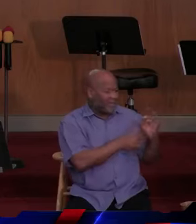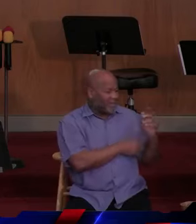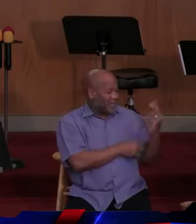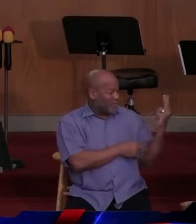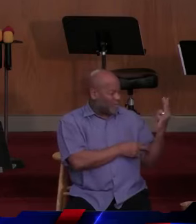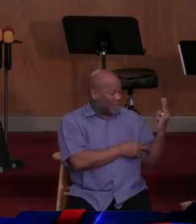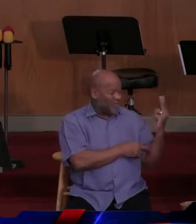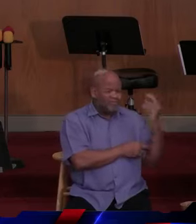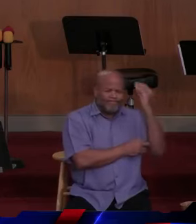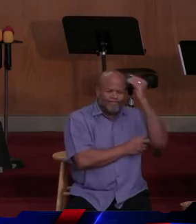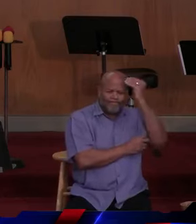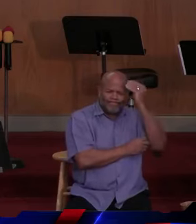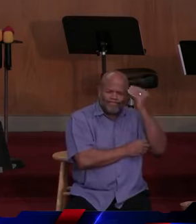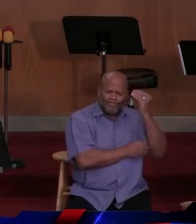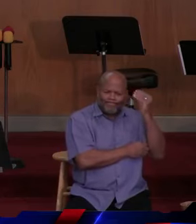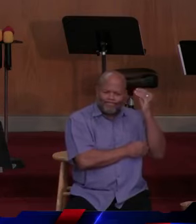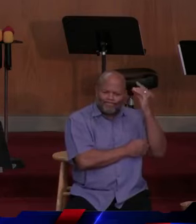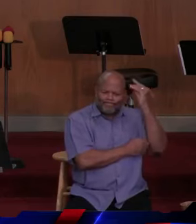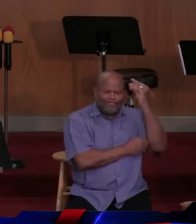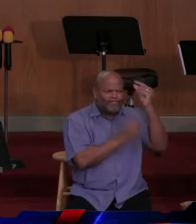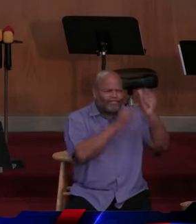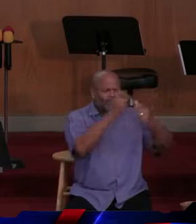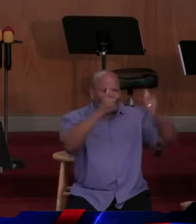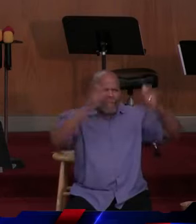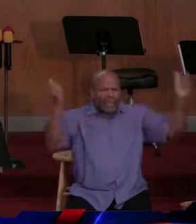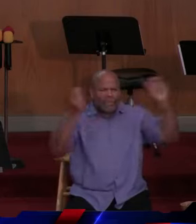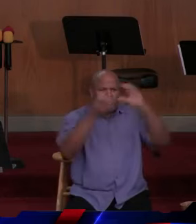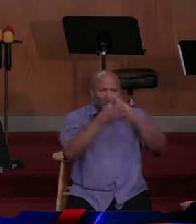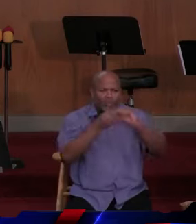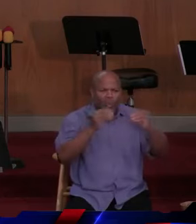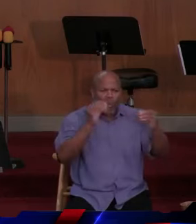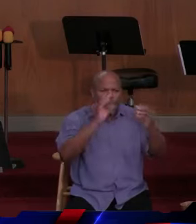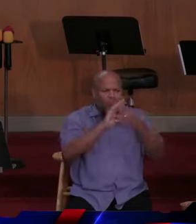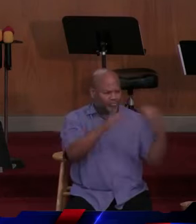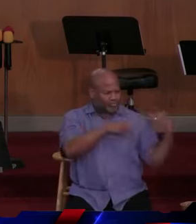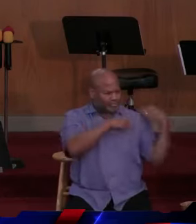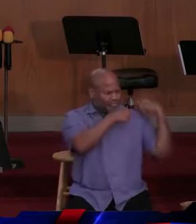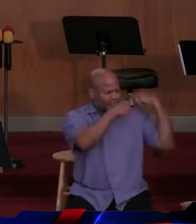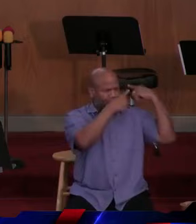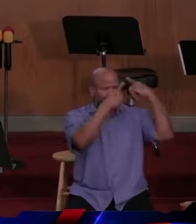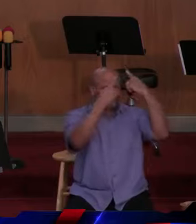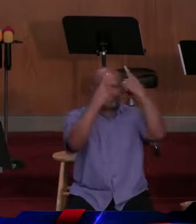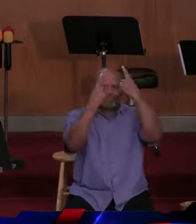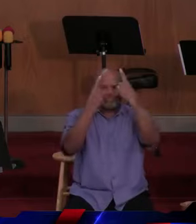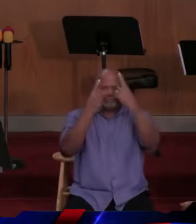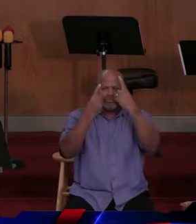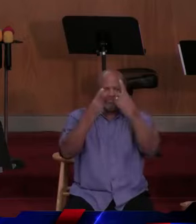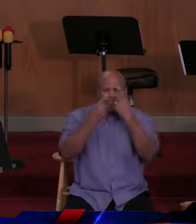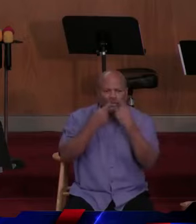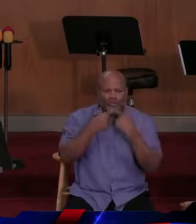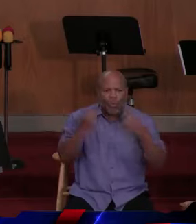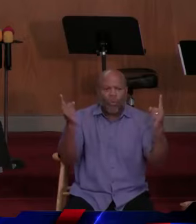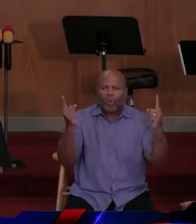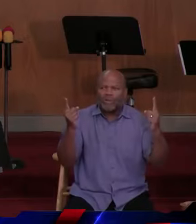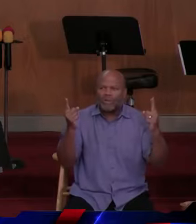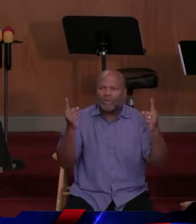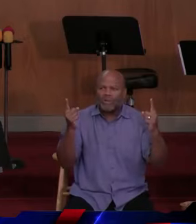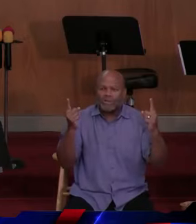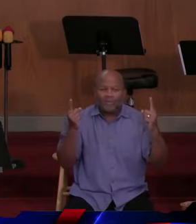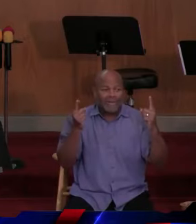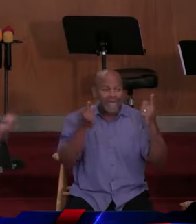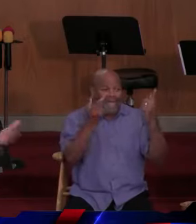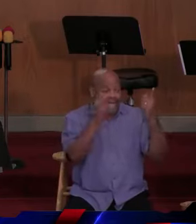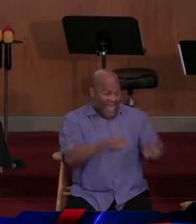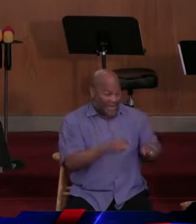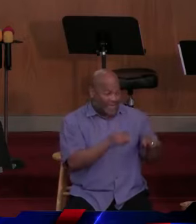walking, pondering the greatest story ever told. You see it there in the scripture. And while they were walking, the Bible says Jesus drew